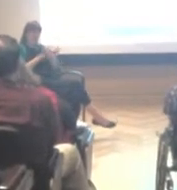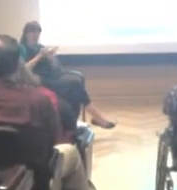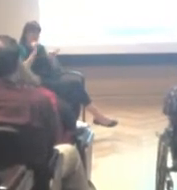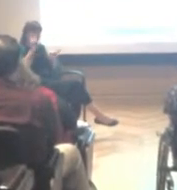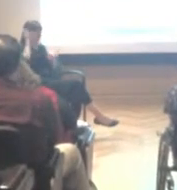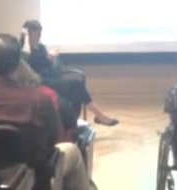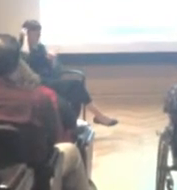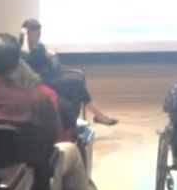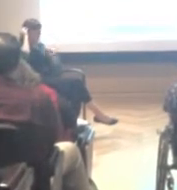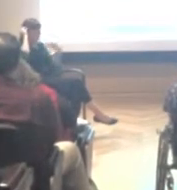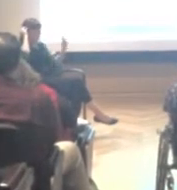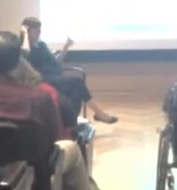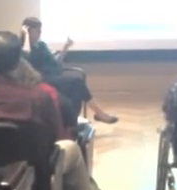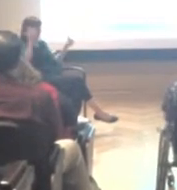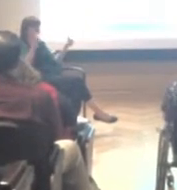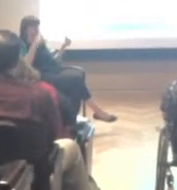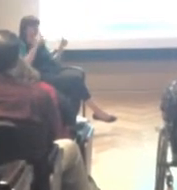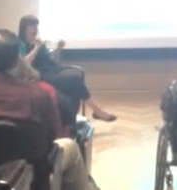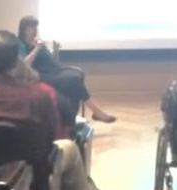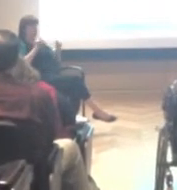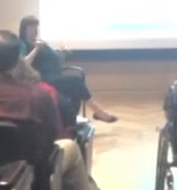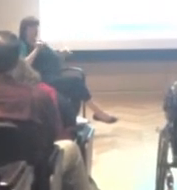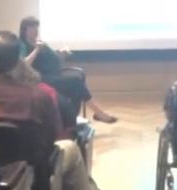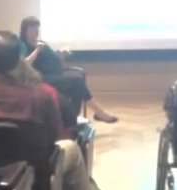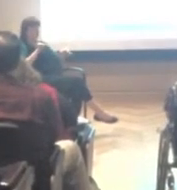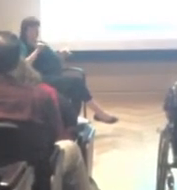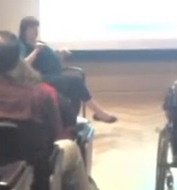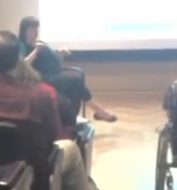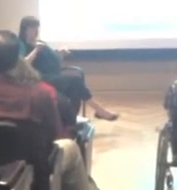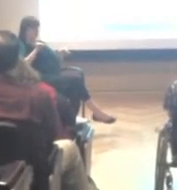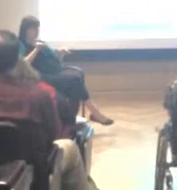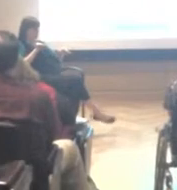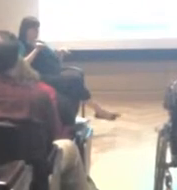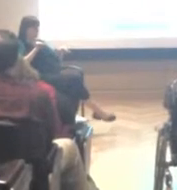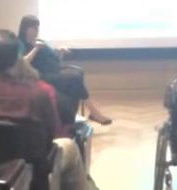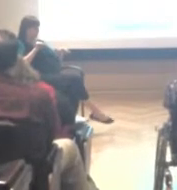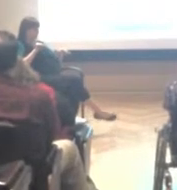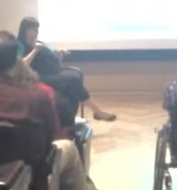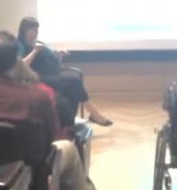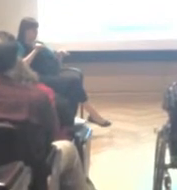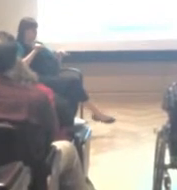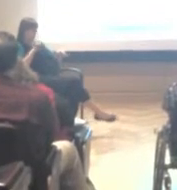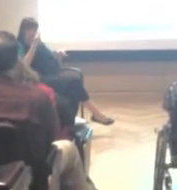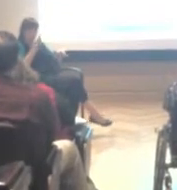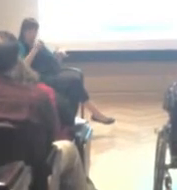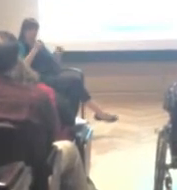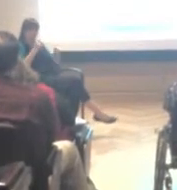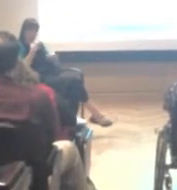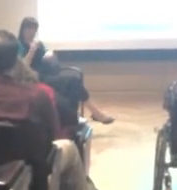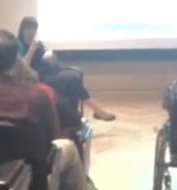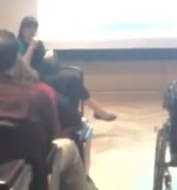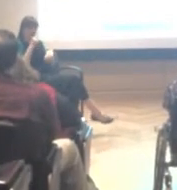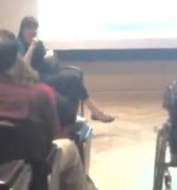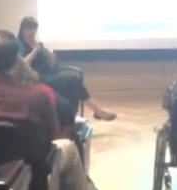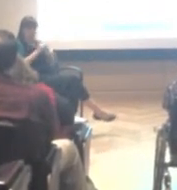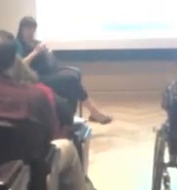shunts out, some people report about half you can get out. I'm not sure how they're getting that.